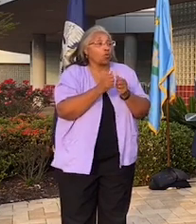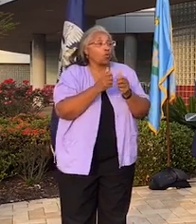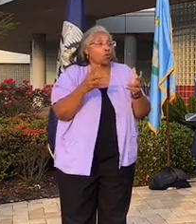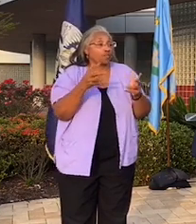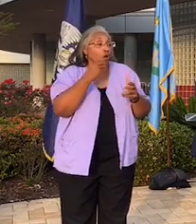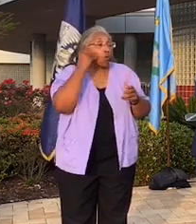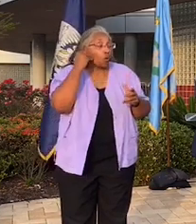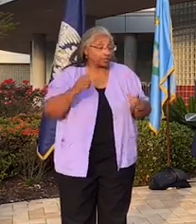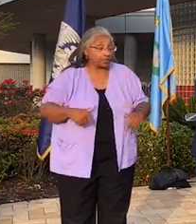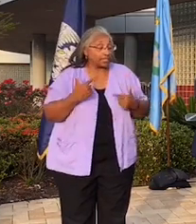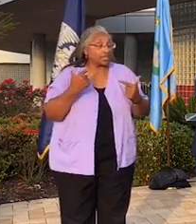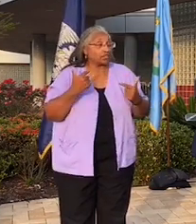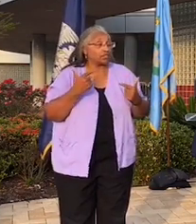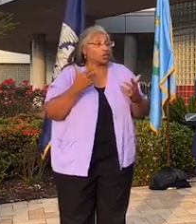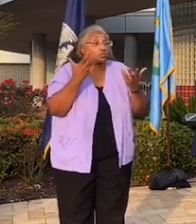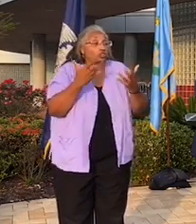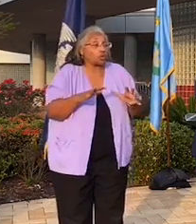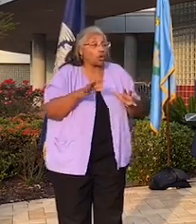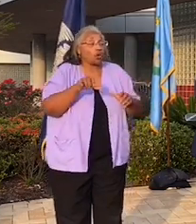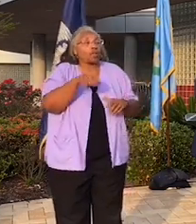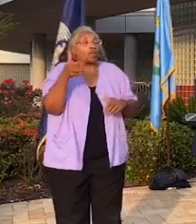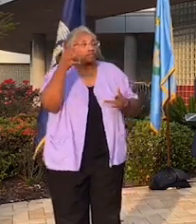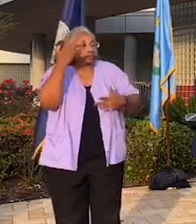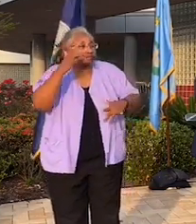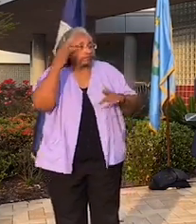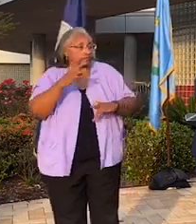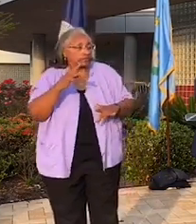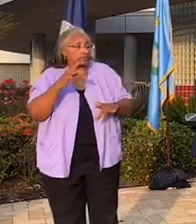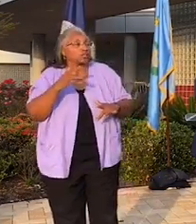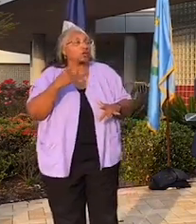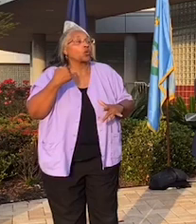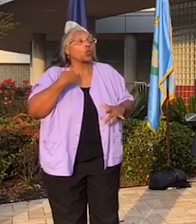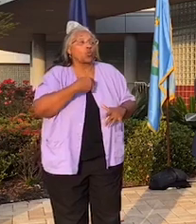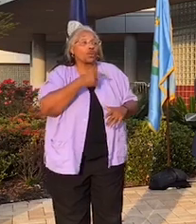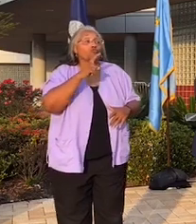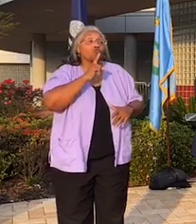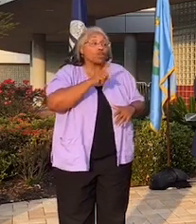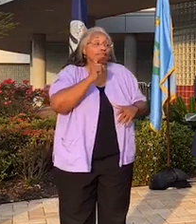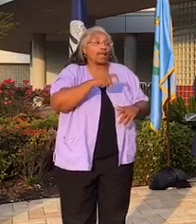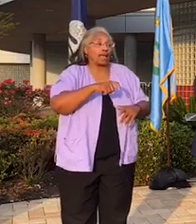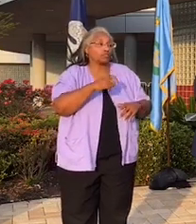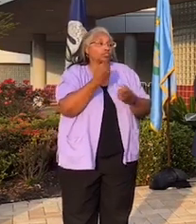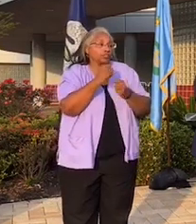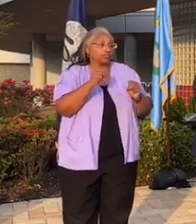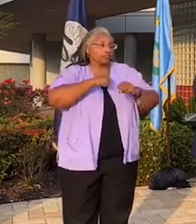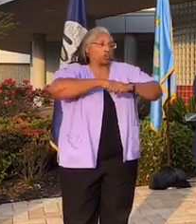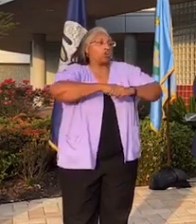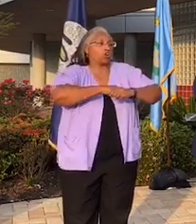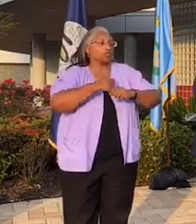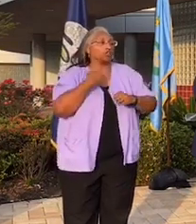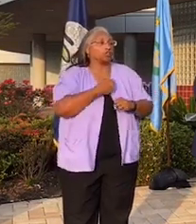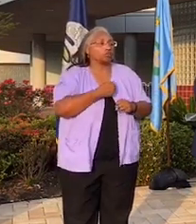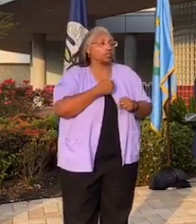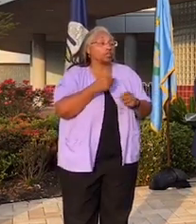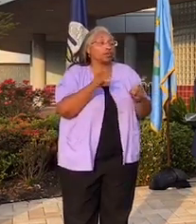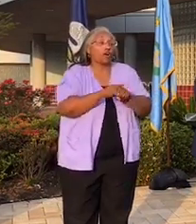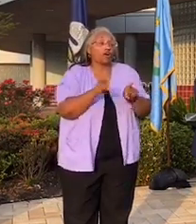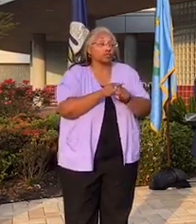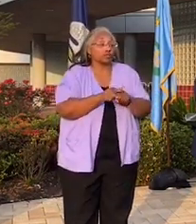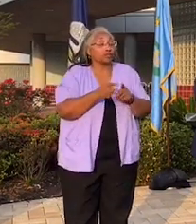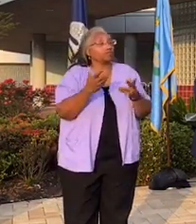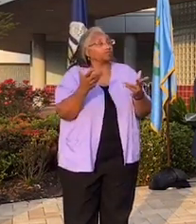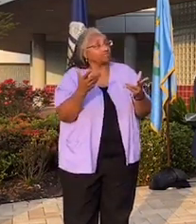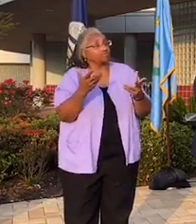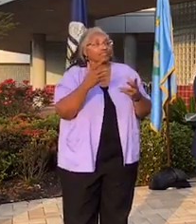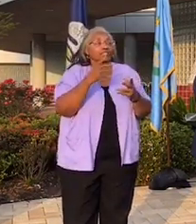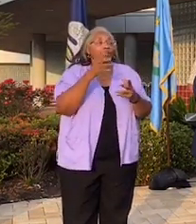in Orleans, and we do not want it. So it means being more proactive in this regard. We're in the height of mosquito season,